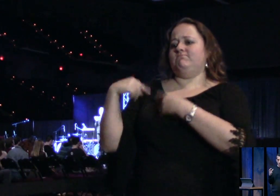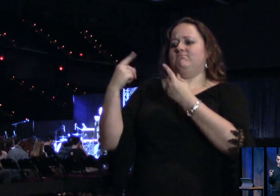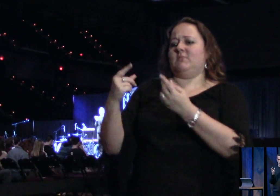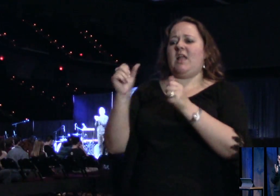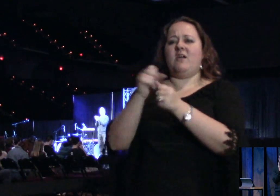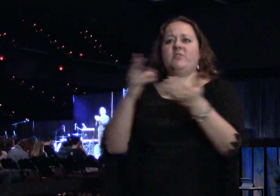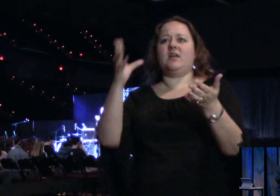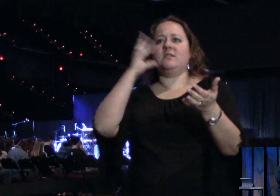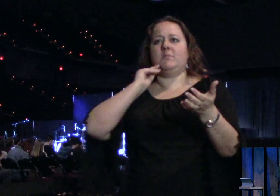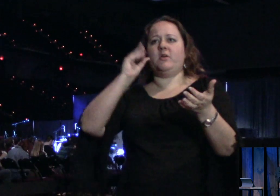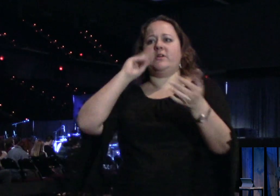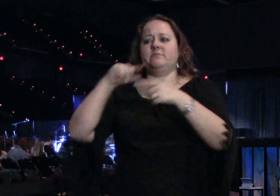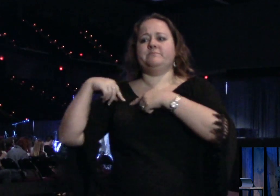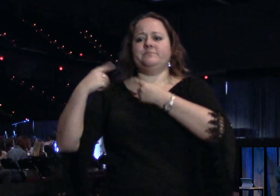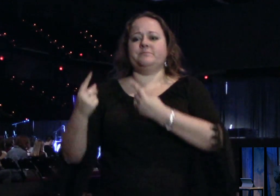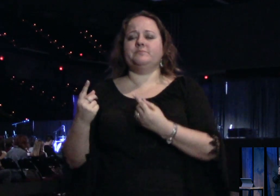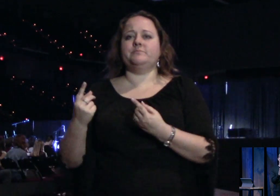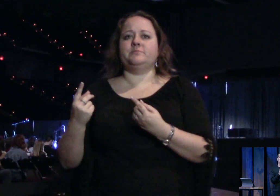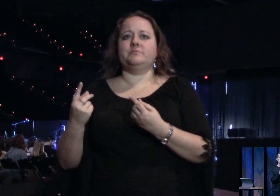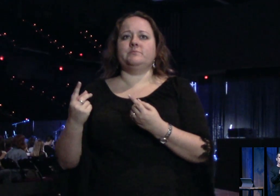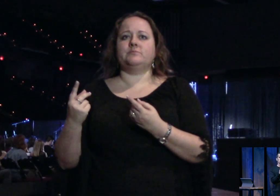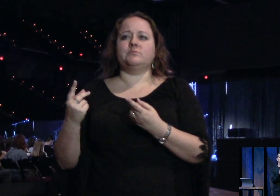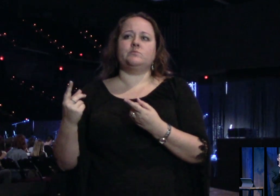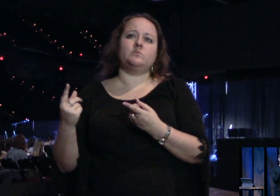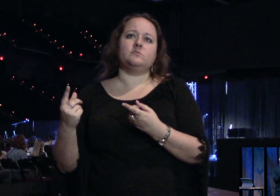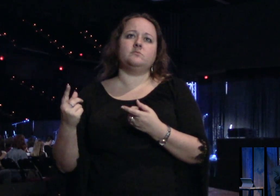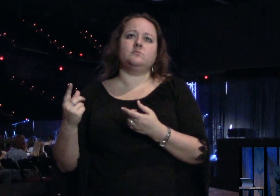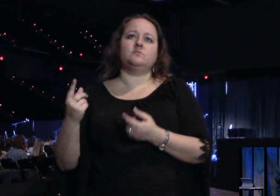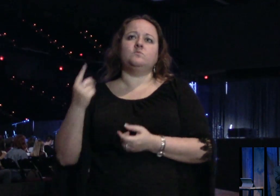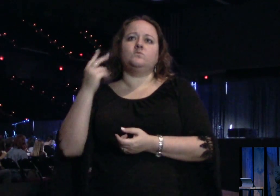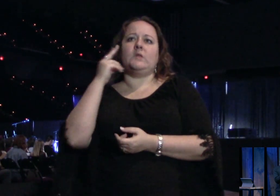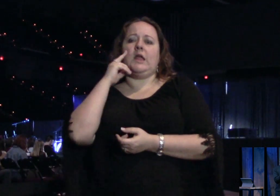and all he had experienced,